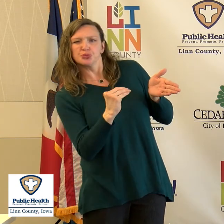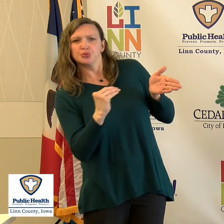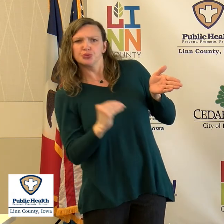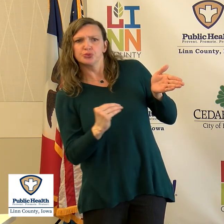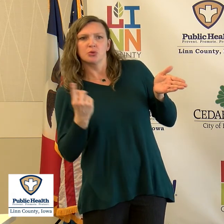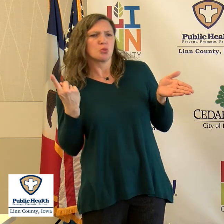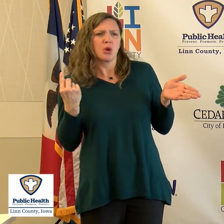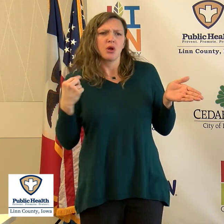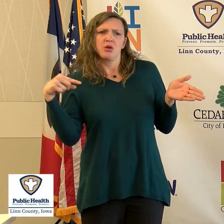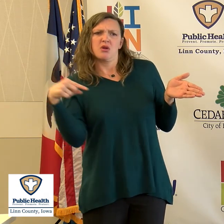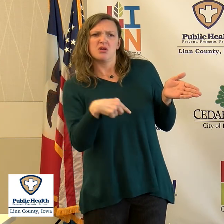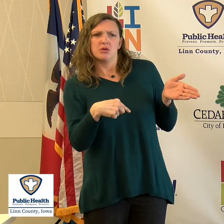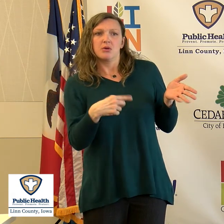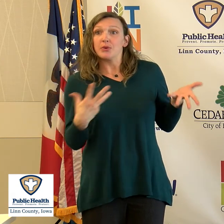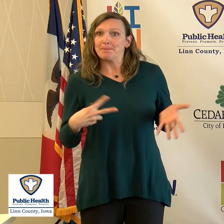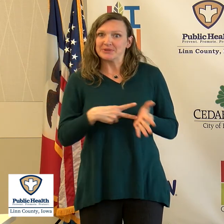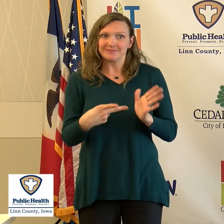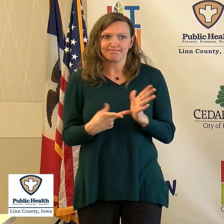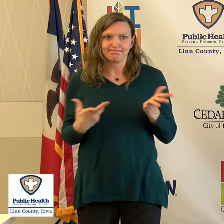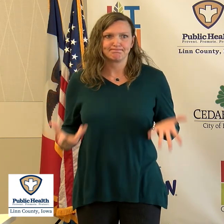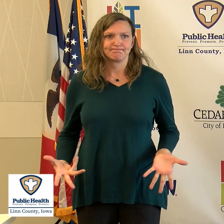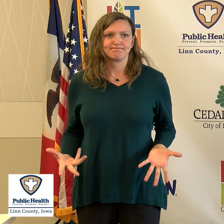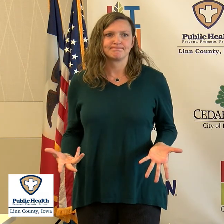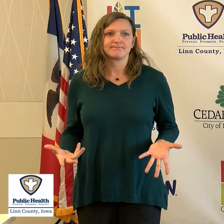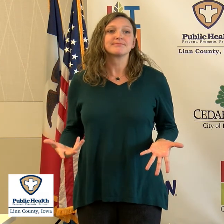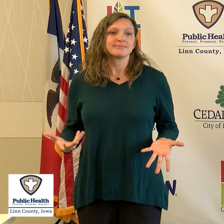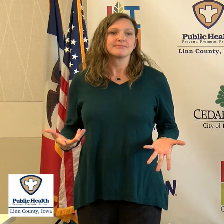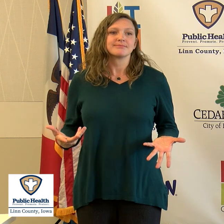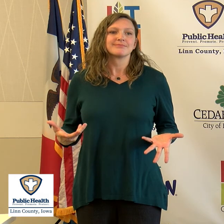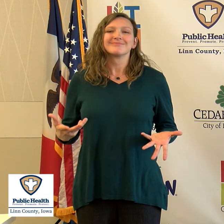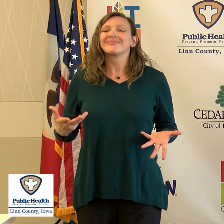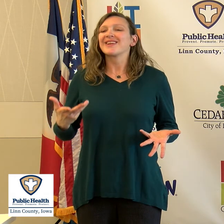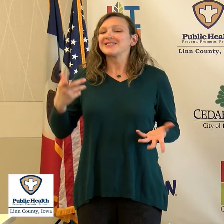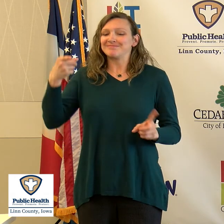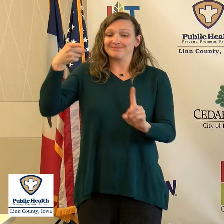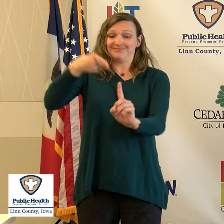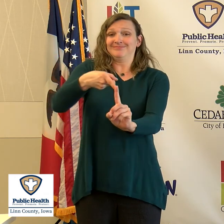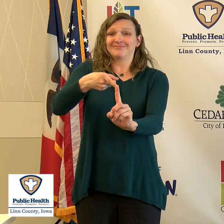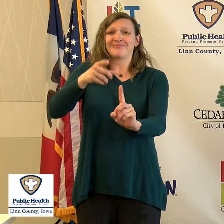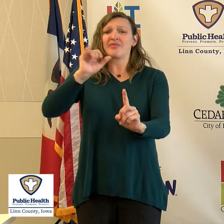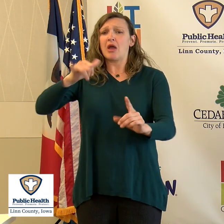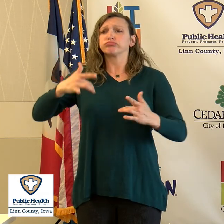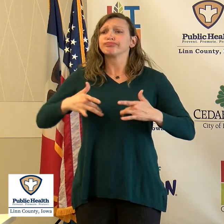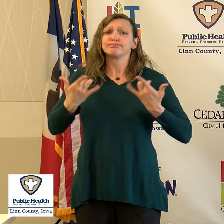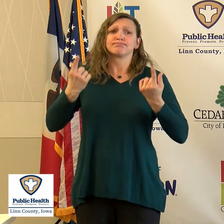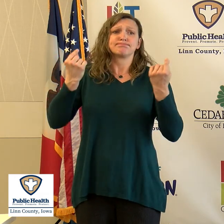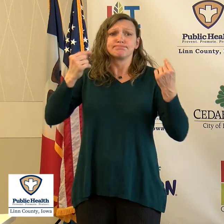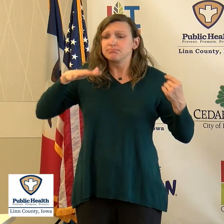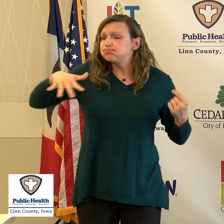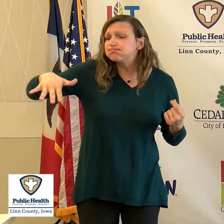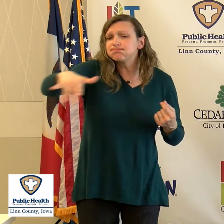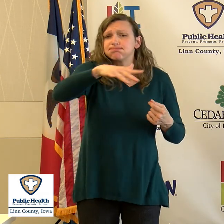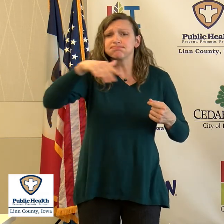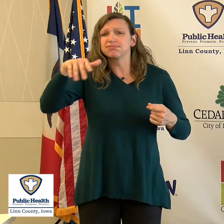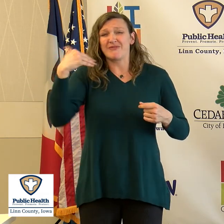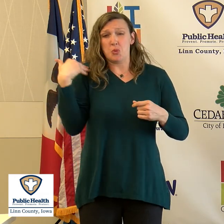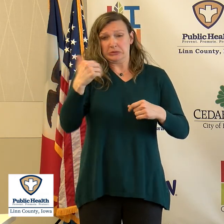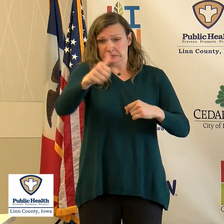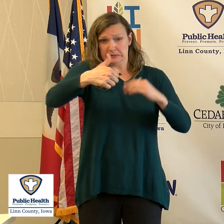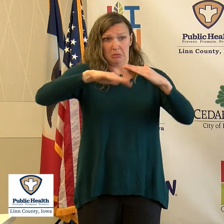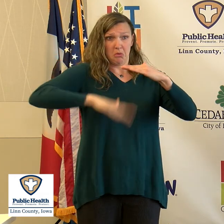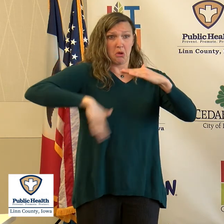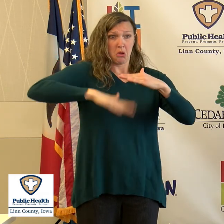really looking at those social gatherings when you might be getting together with friends, getting together with